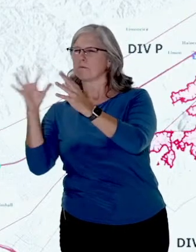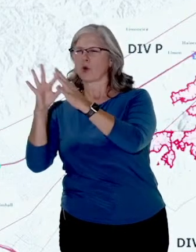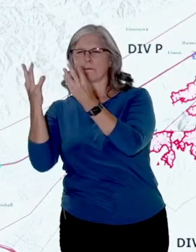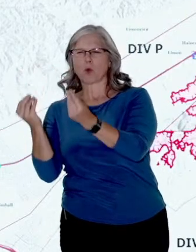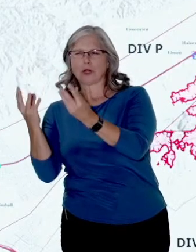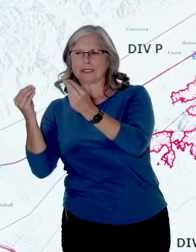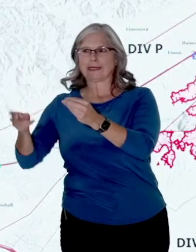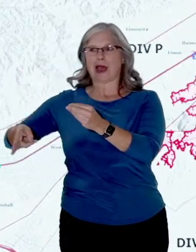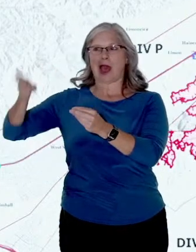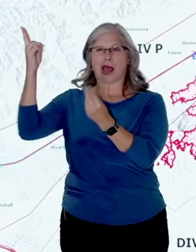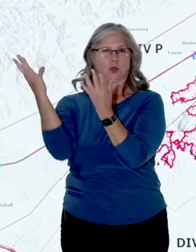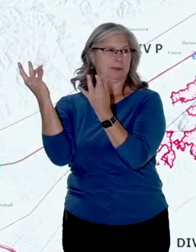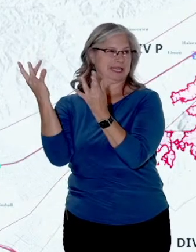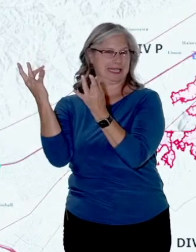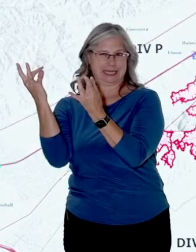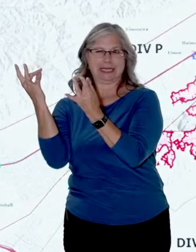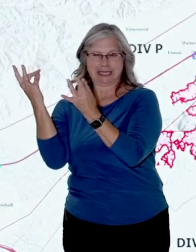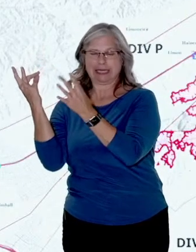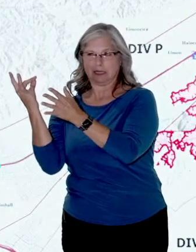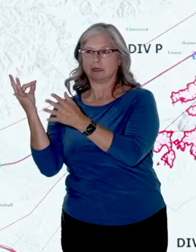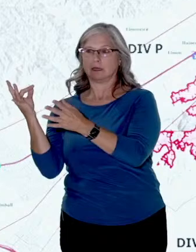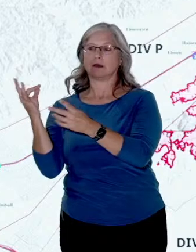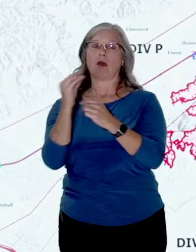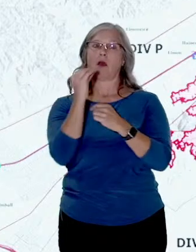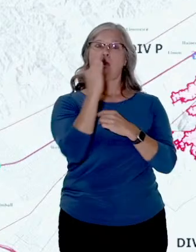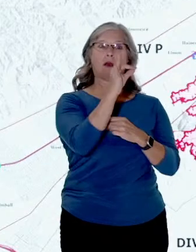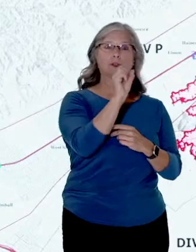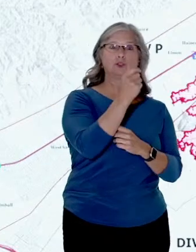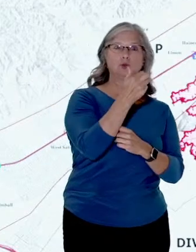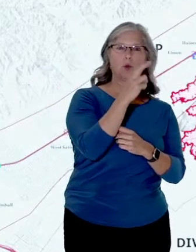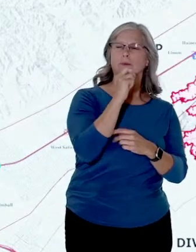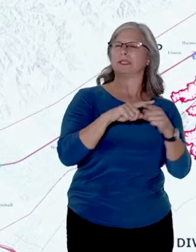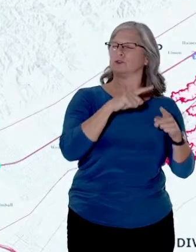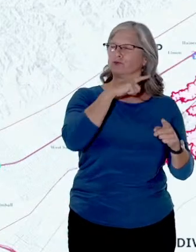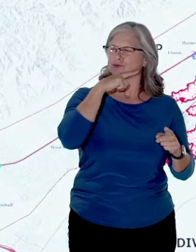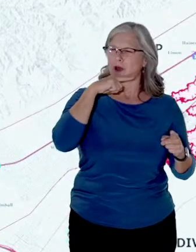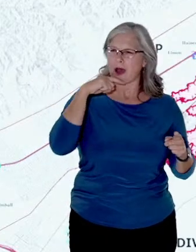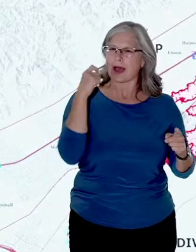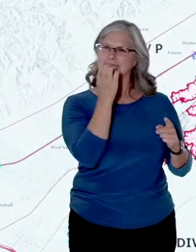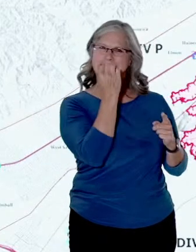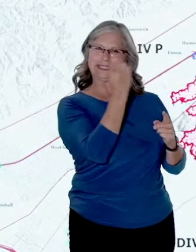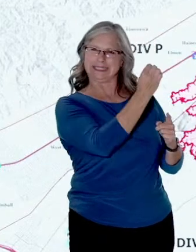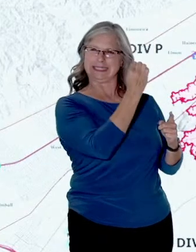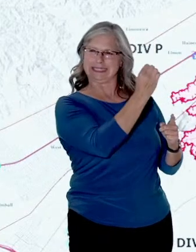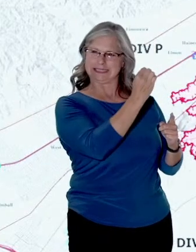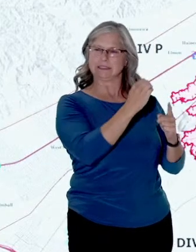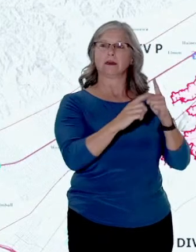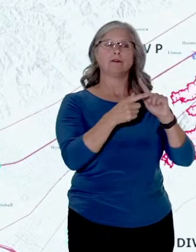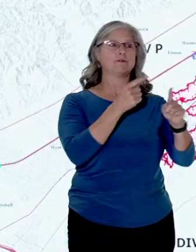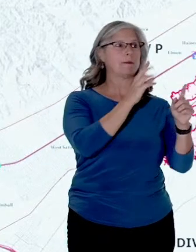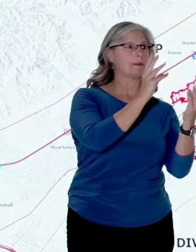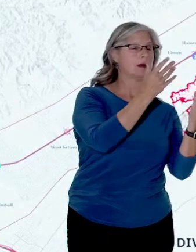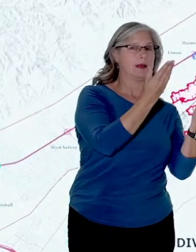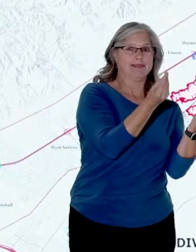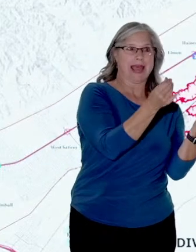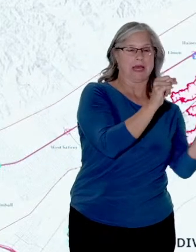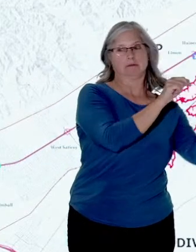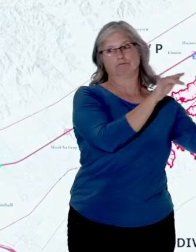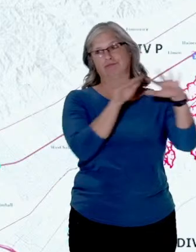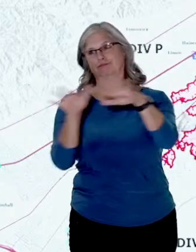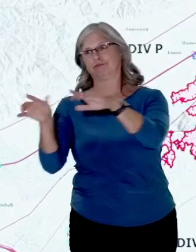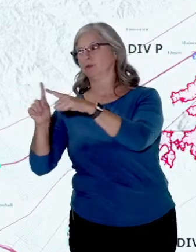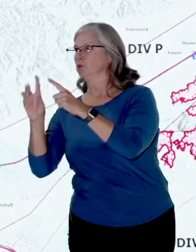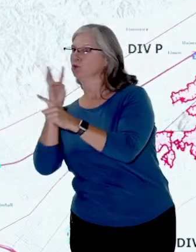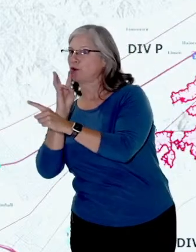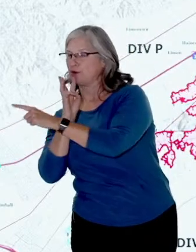or higher humidity air mass. And when we use the term offshore, that's a dry wind blowing from the land to the sea. So as we